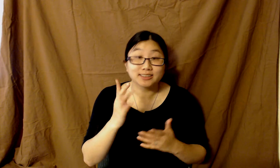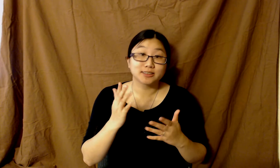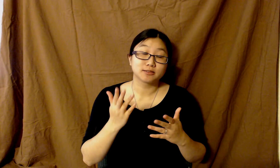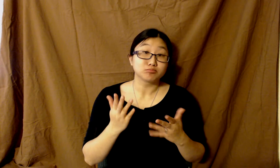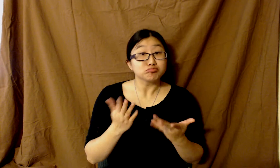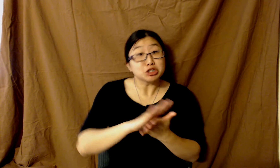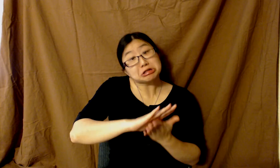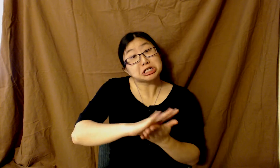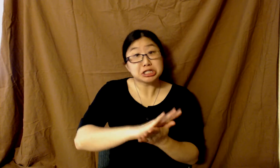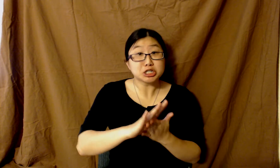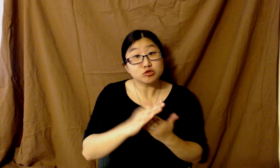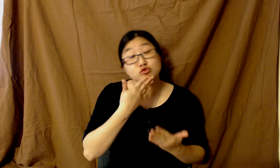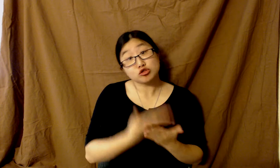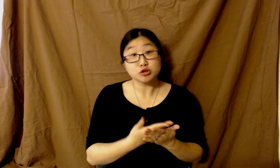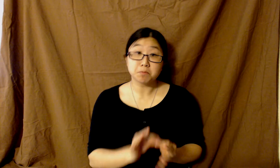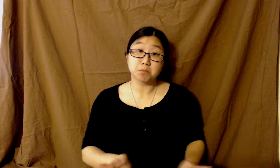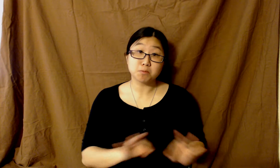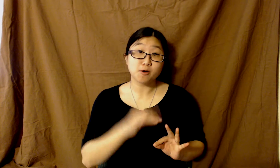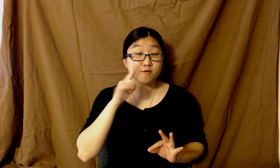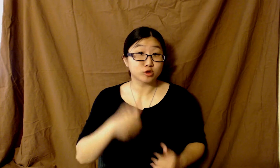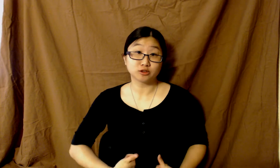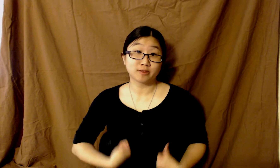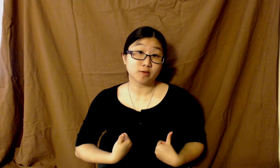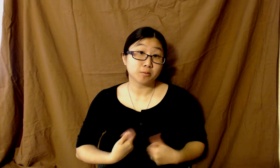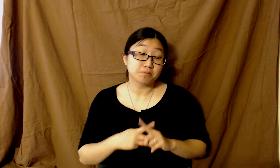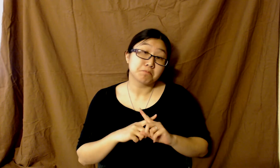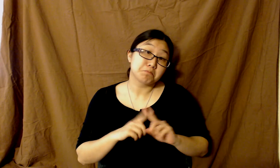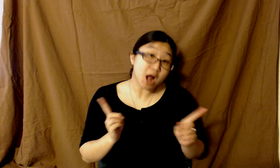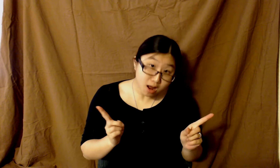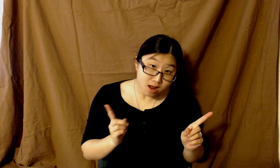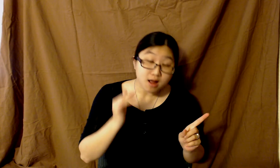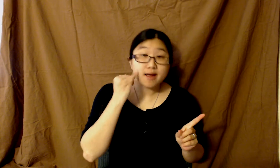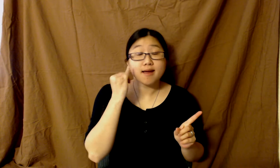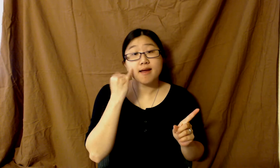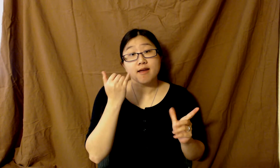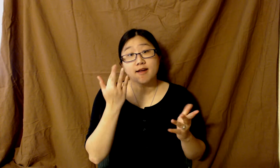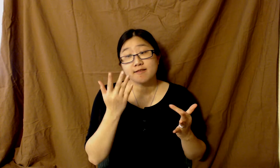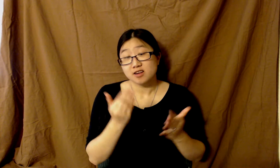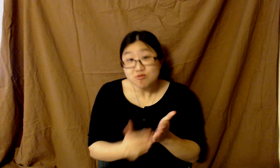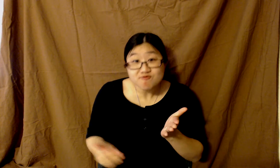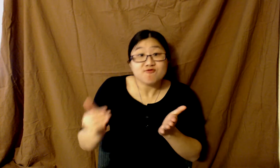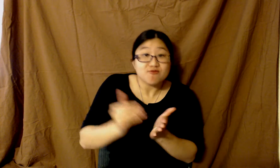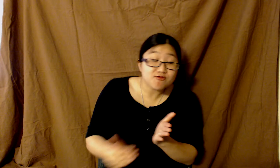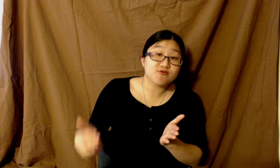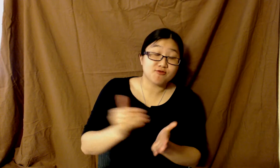a bowl of food unless you engage in that ritual. So for humans, we have the Diagnostic and Statistical